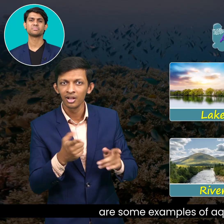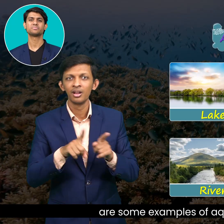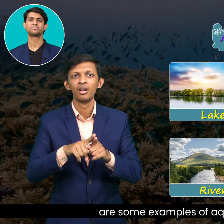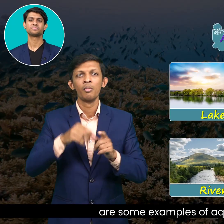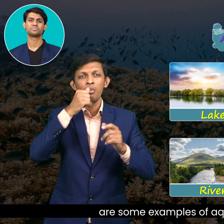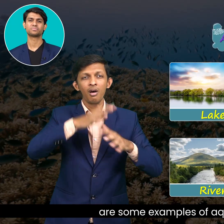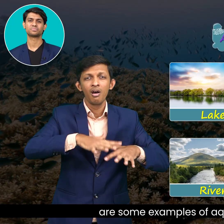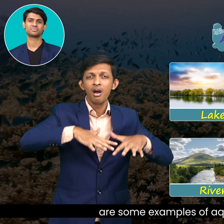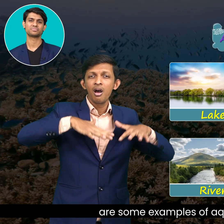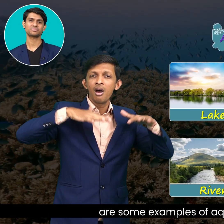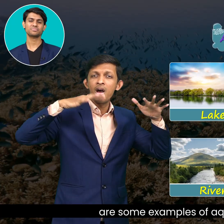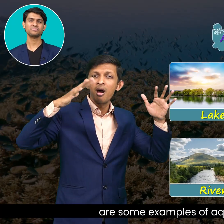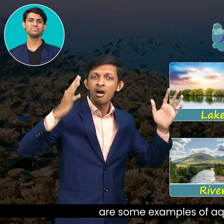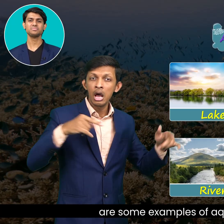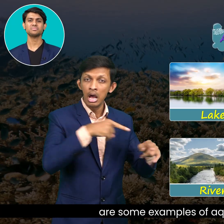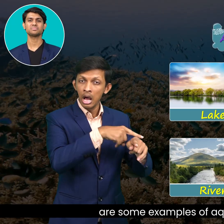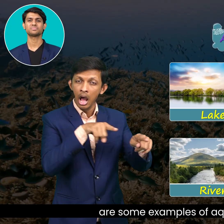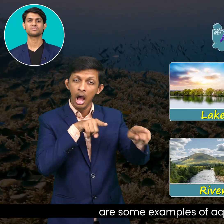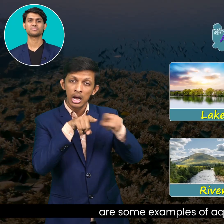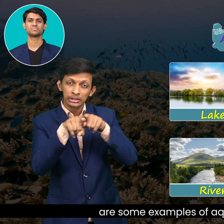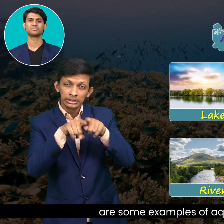habitats.